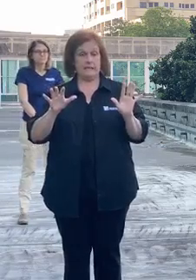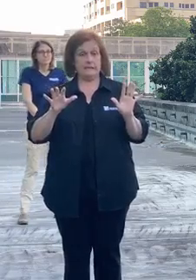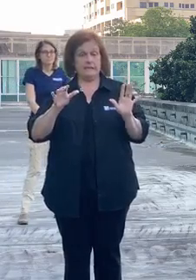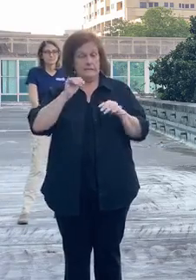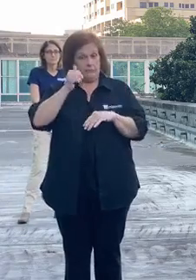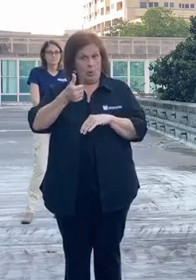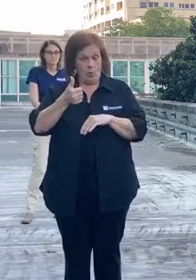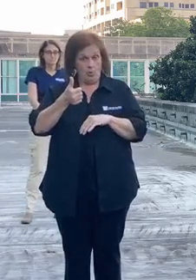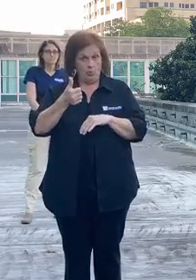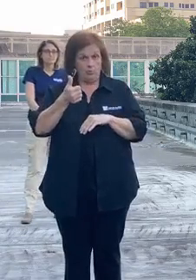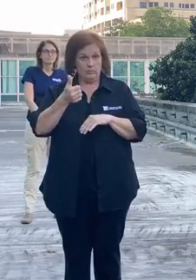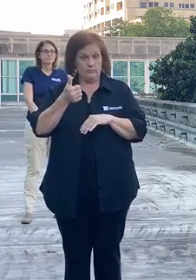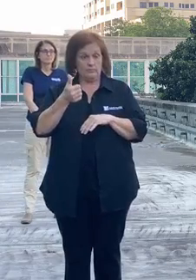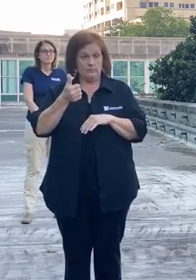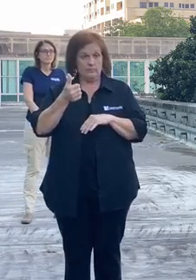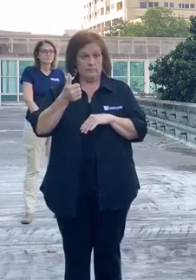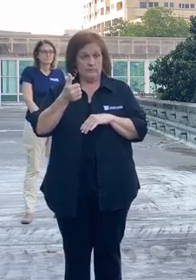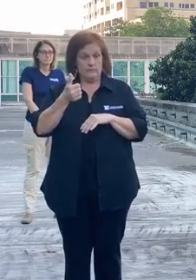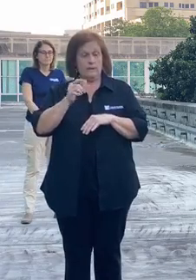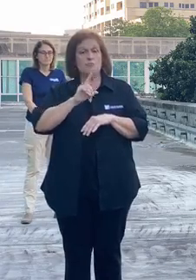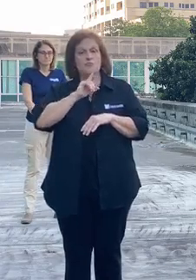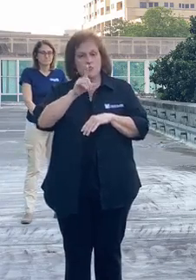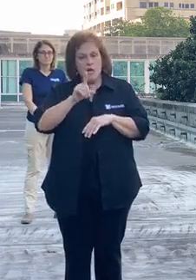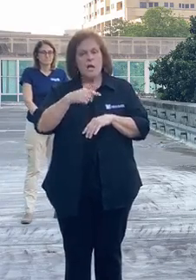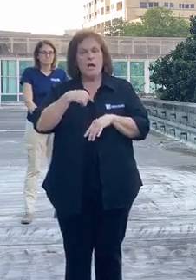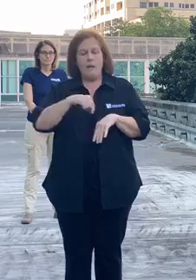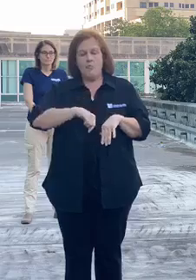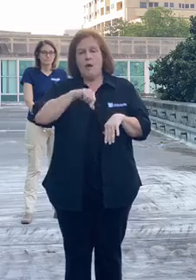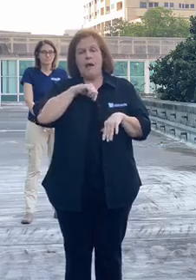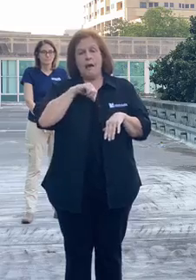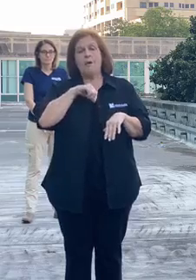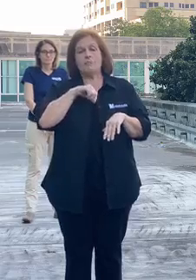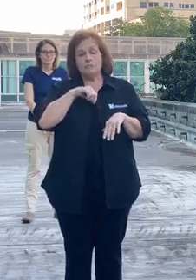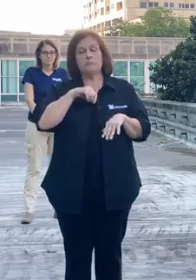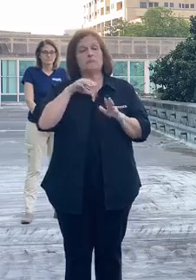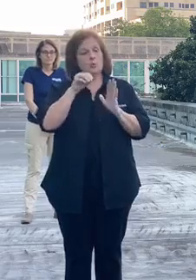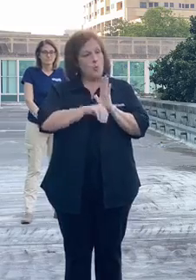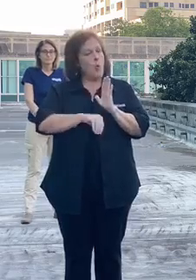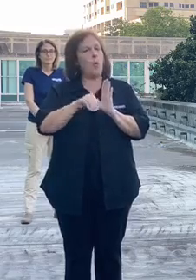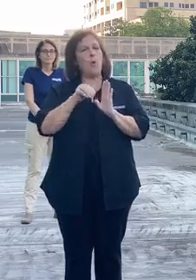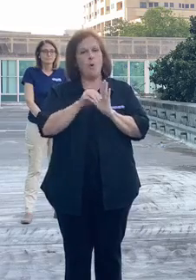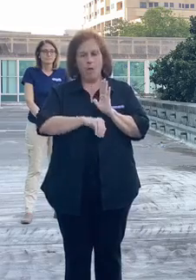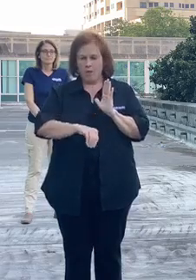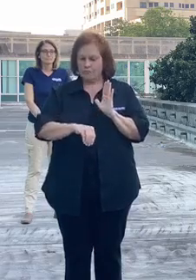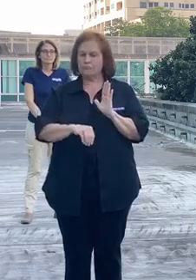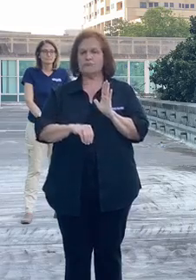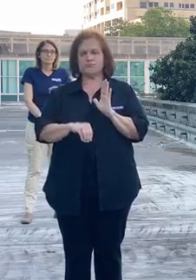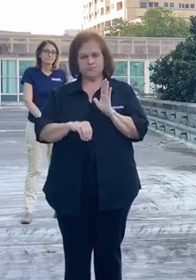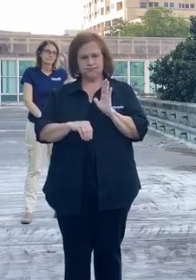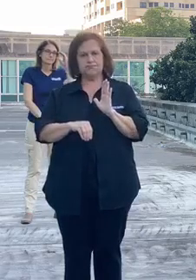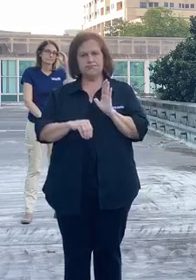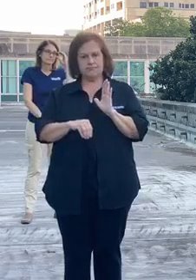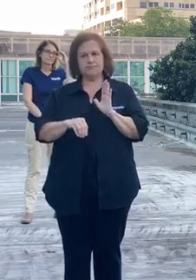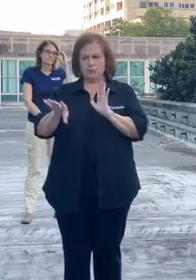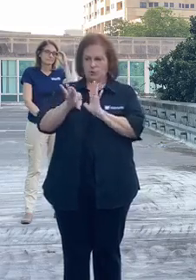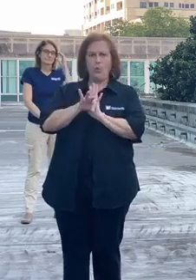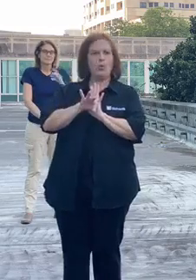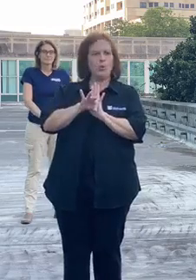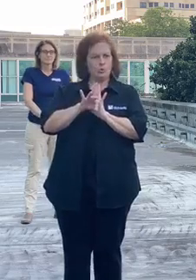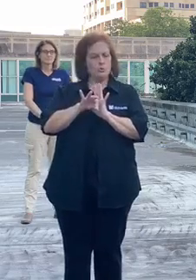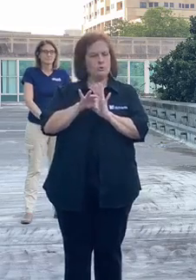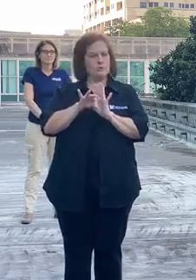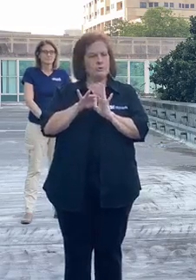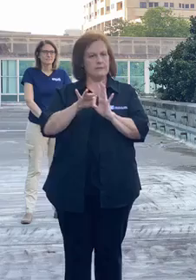testing tomorrow. I am really proud that New Orleans was able to be one of a handful of cities that ran this